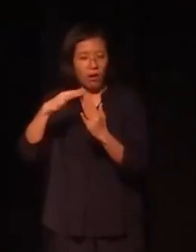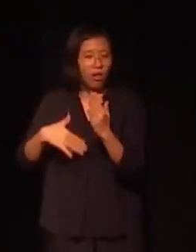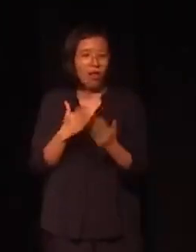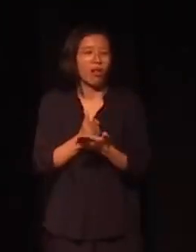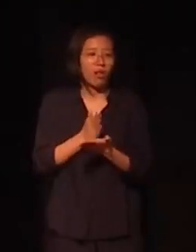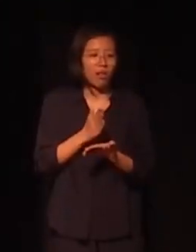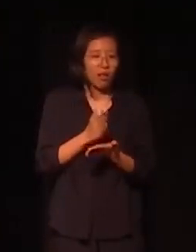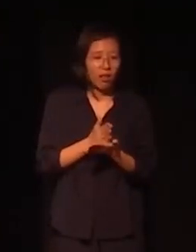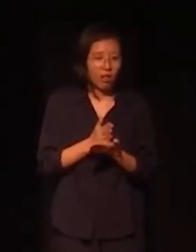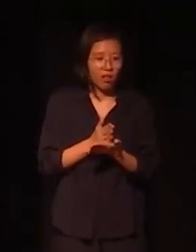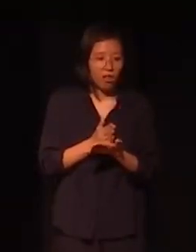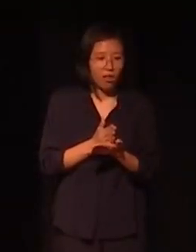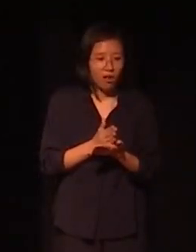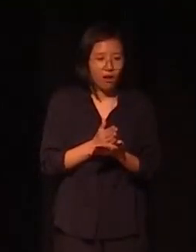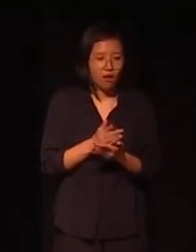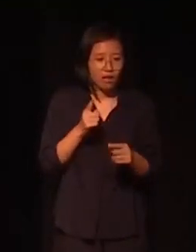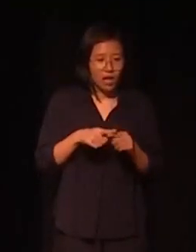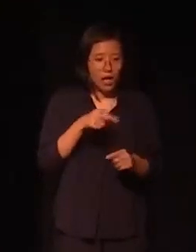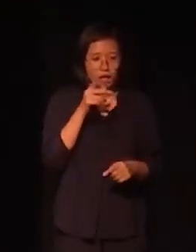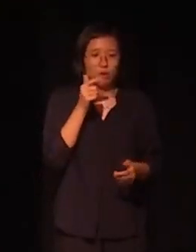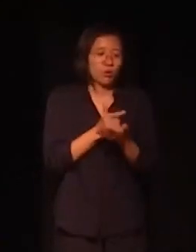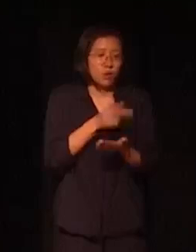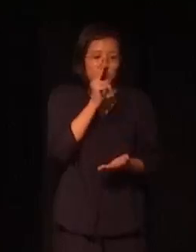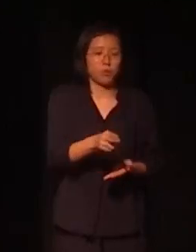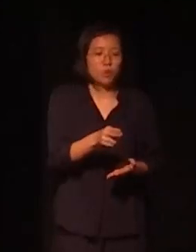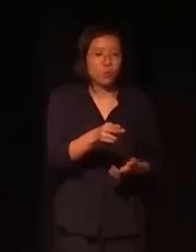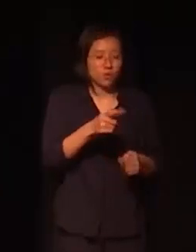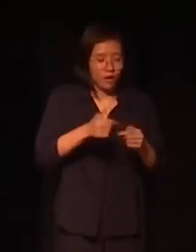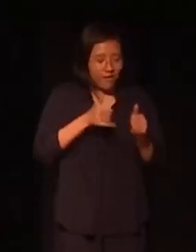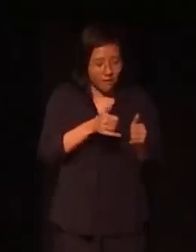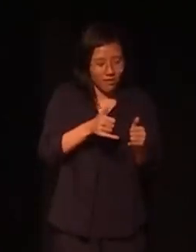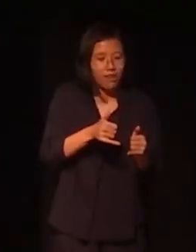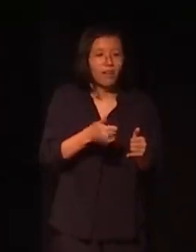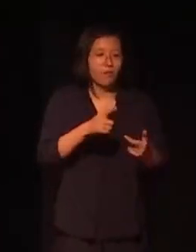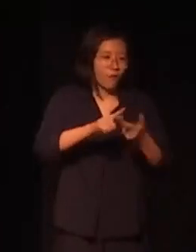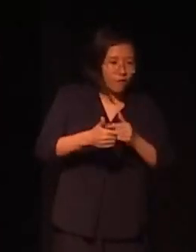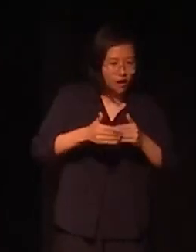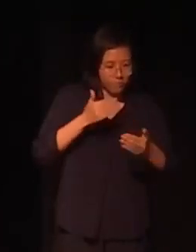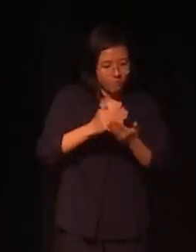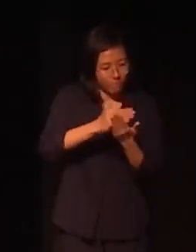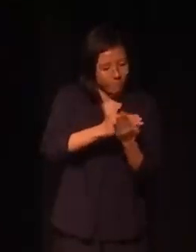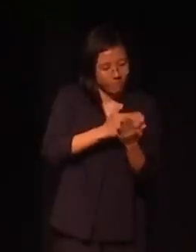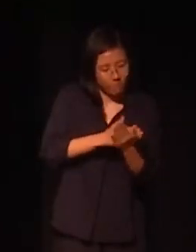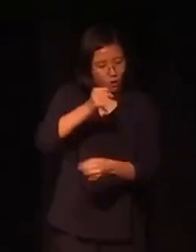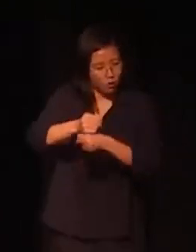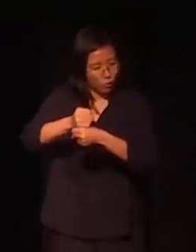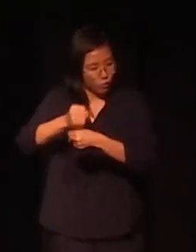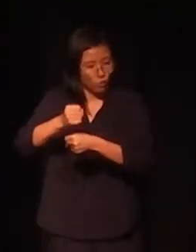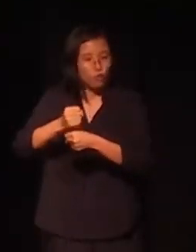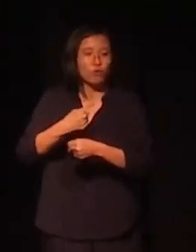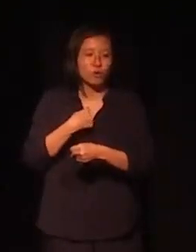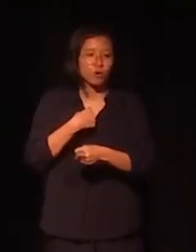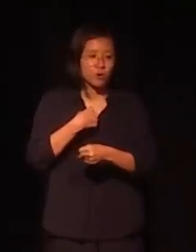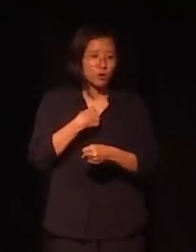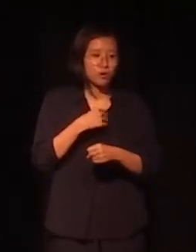imperative sentences. It's a kind of procedural discourse. Now, in this, since this is the case,